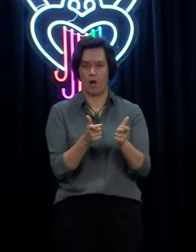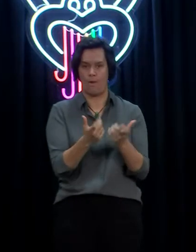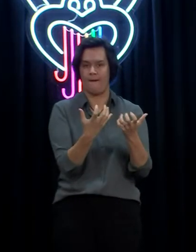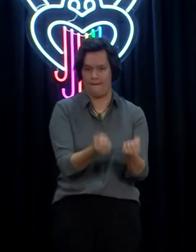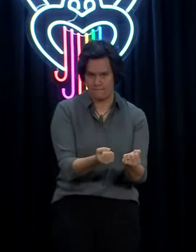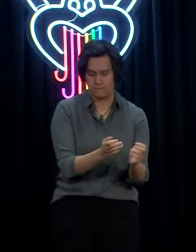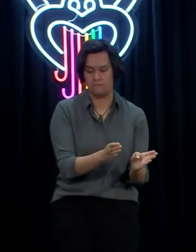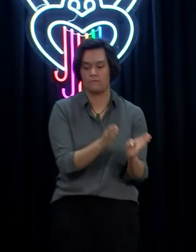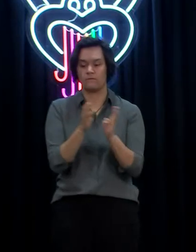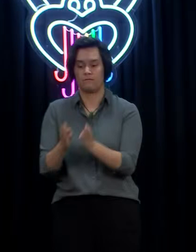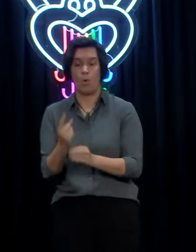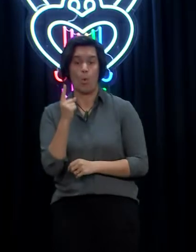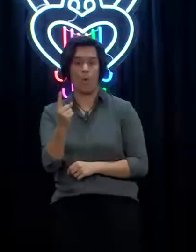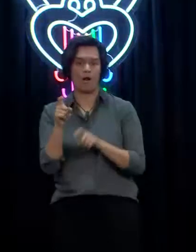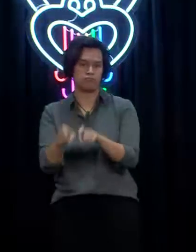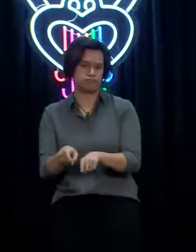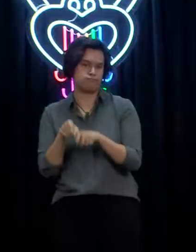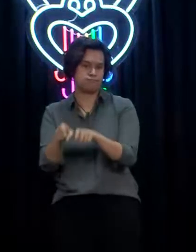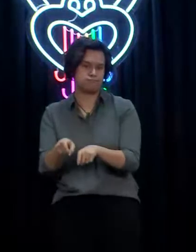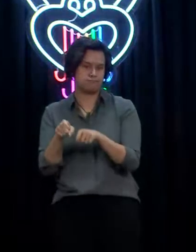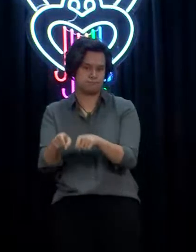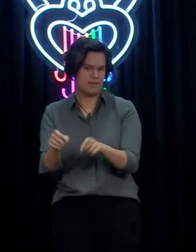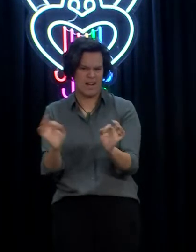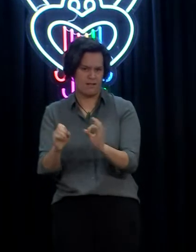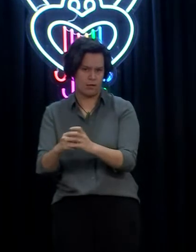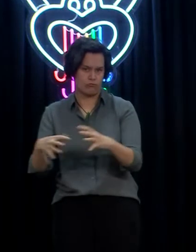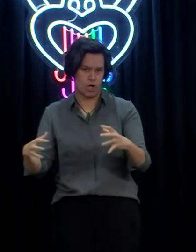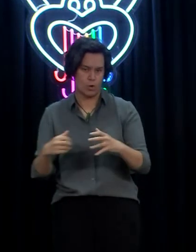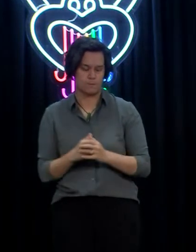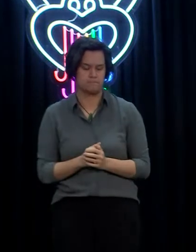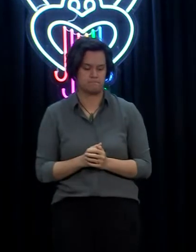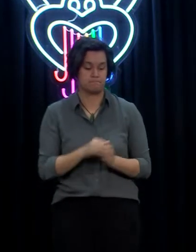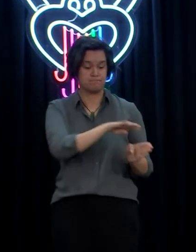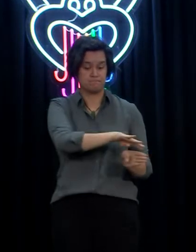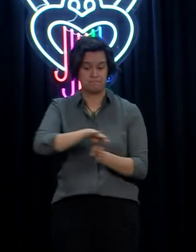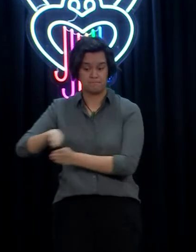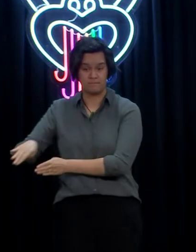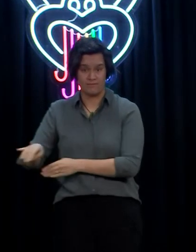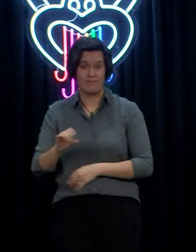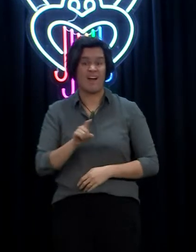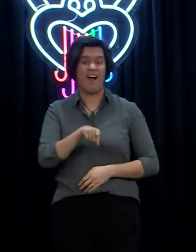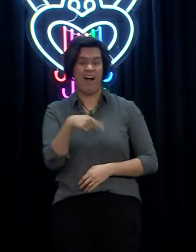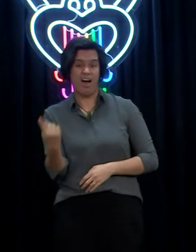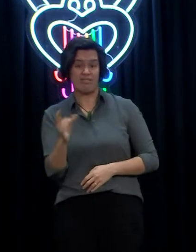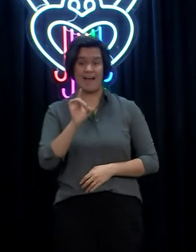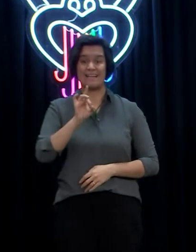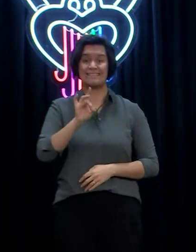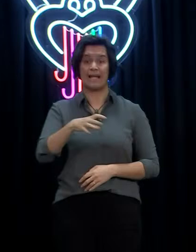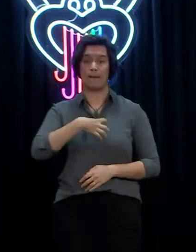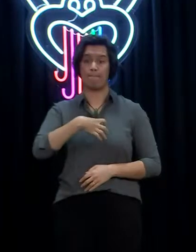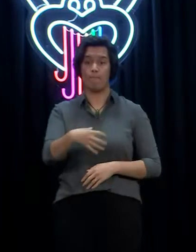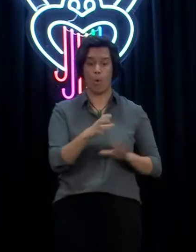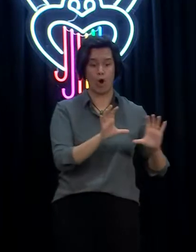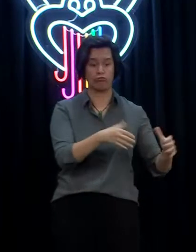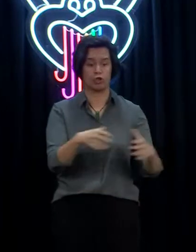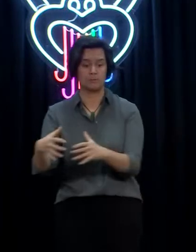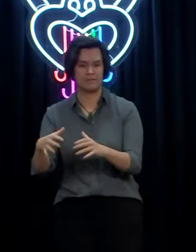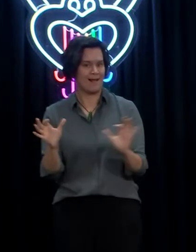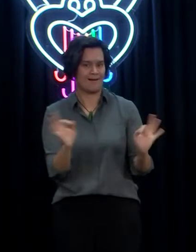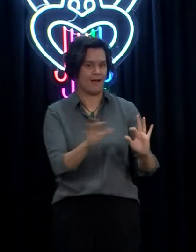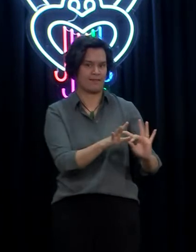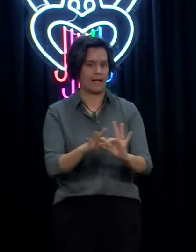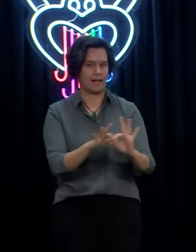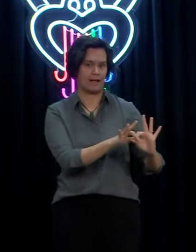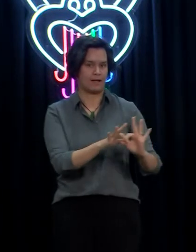dormant. We then have a further 10 epidemiologically unlinked subclusters.